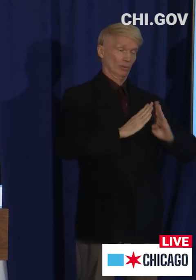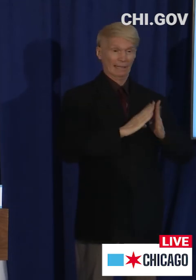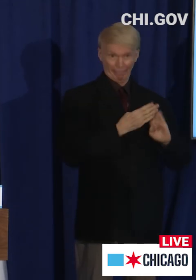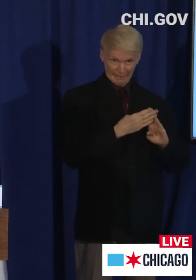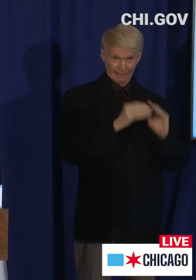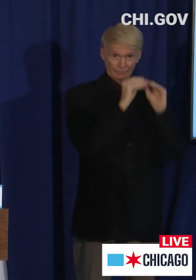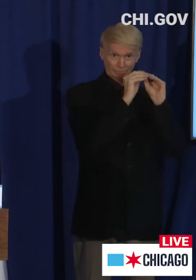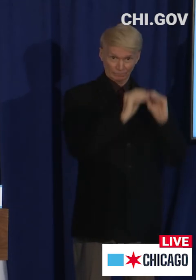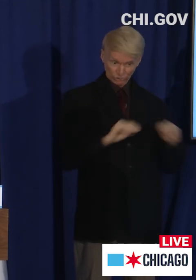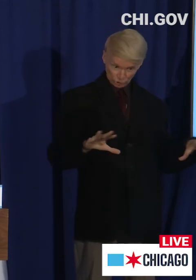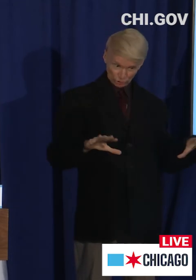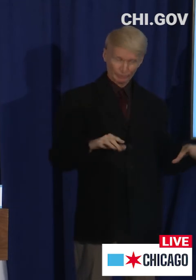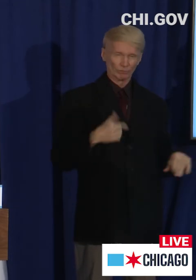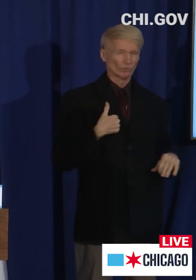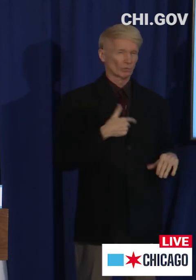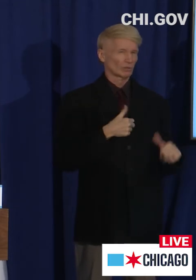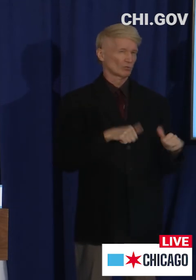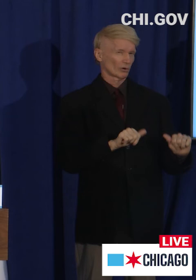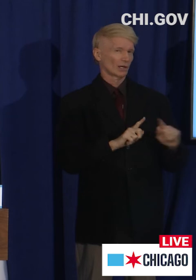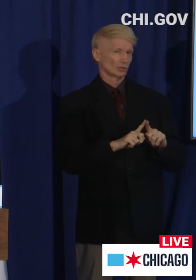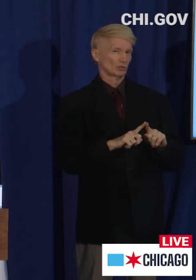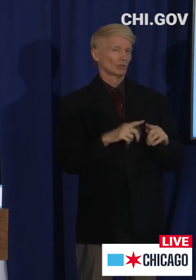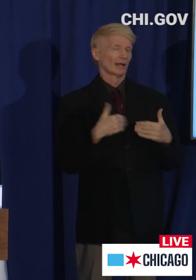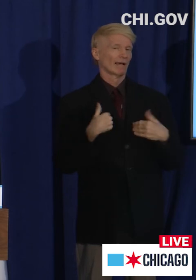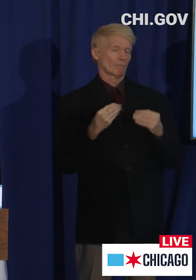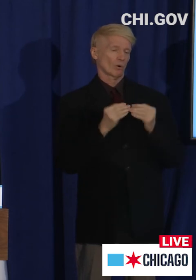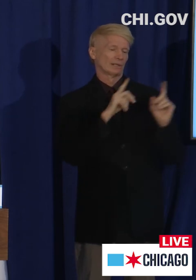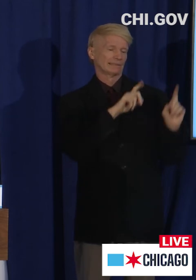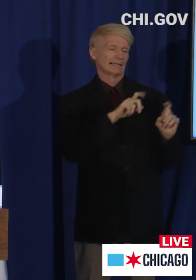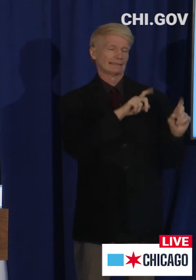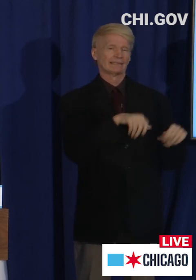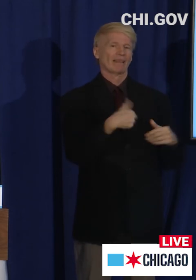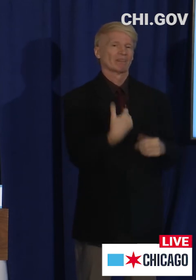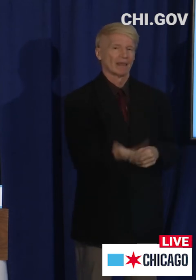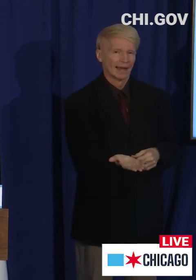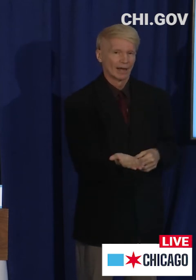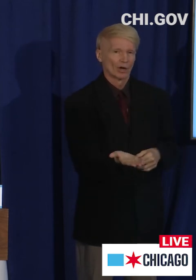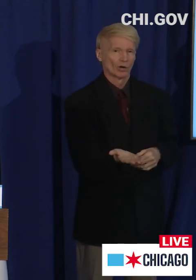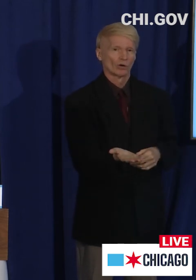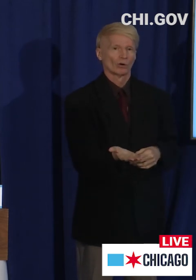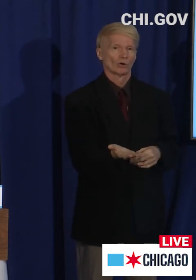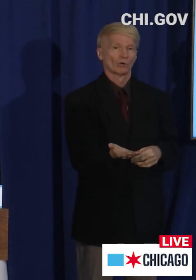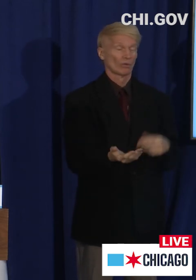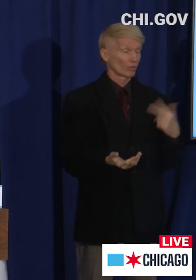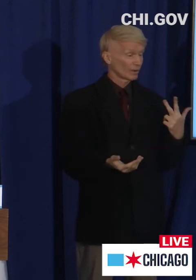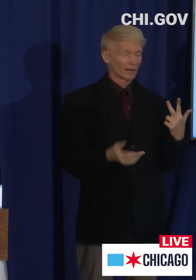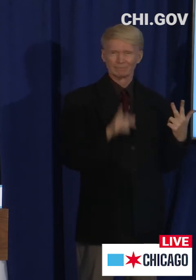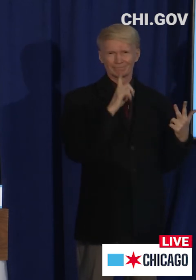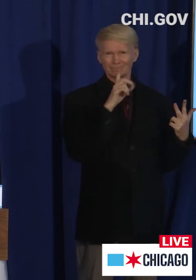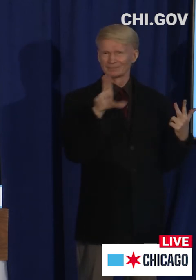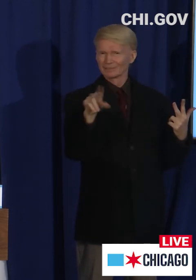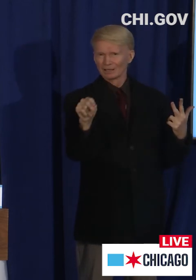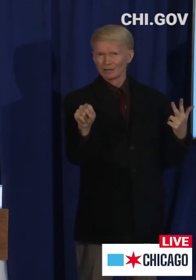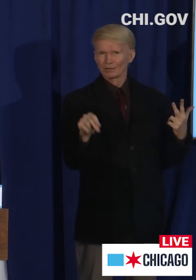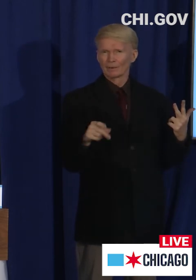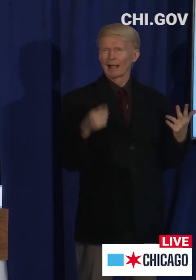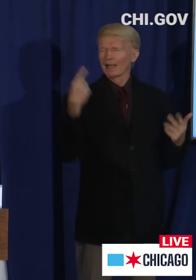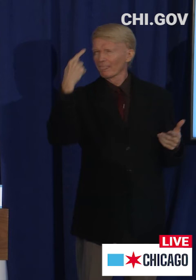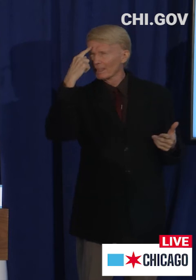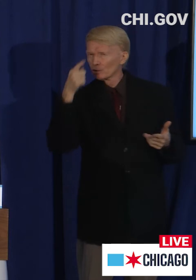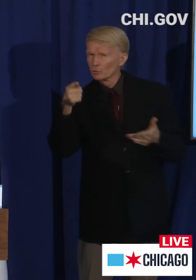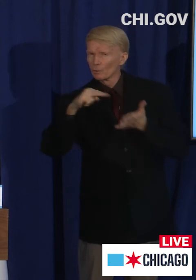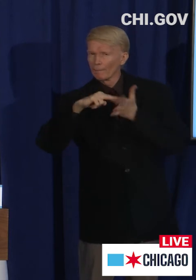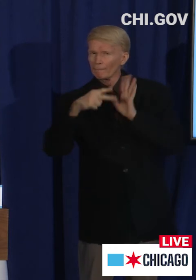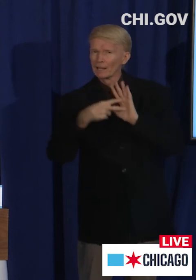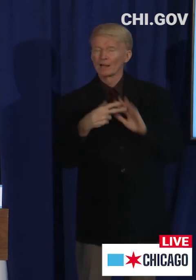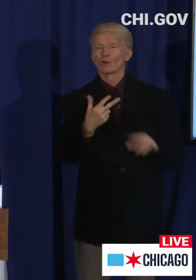surges, that's where we've worked to push testing resources. And we don't just have 3 sites. Every week, I think she's probably referencing